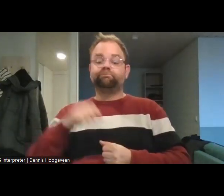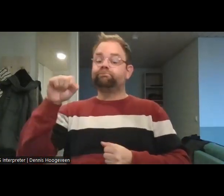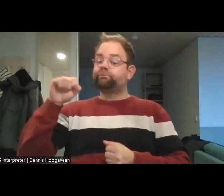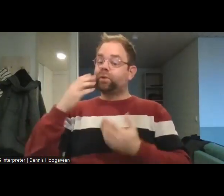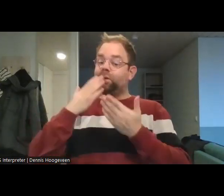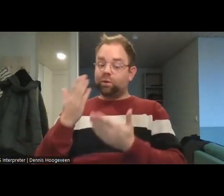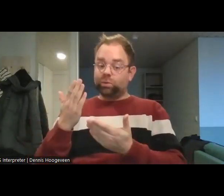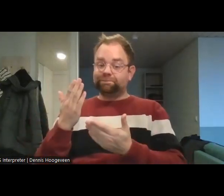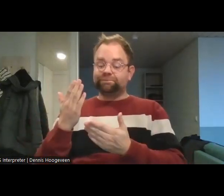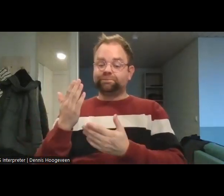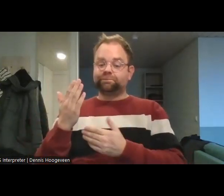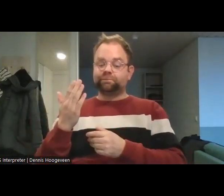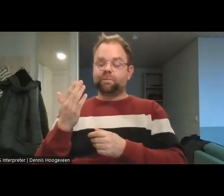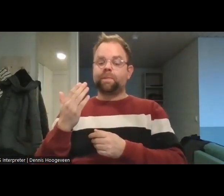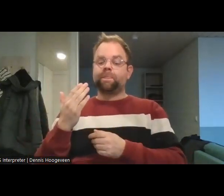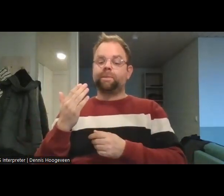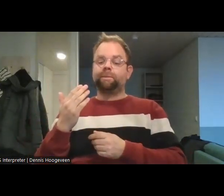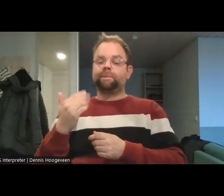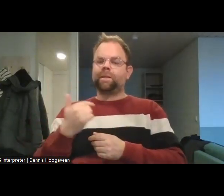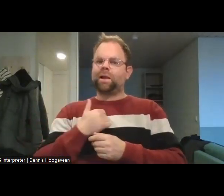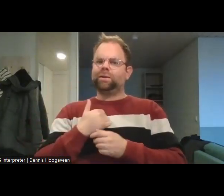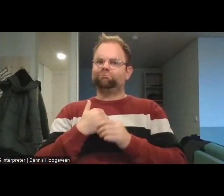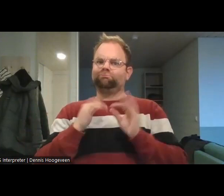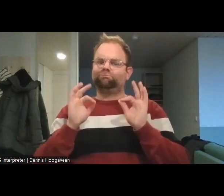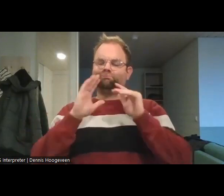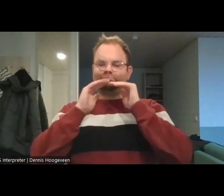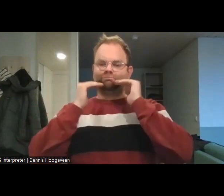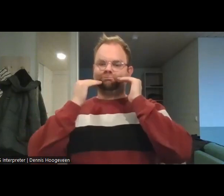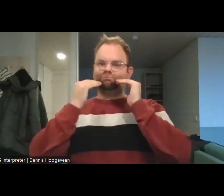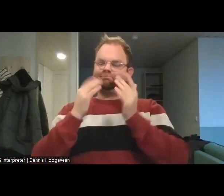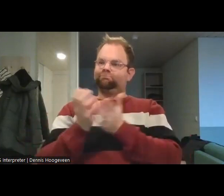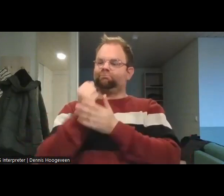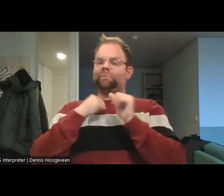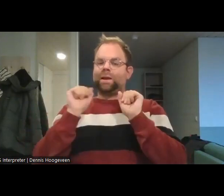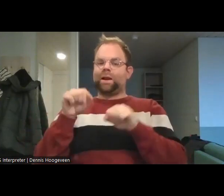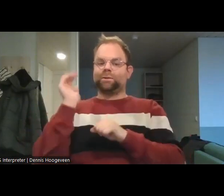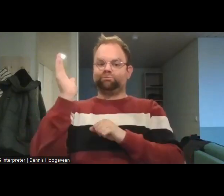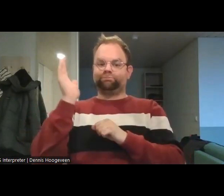This actually just few months that I've been involved in the